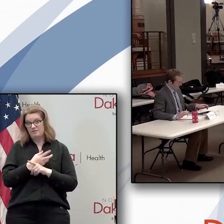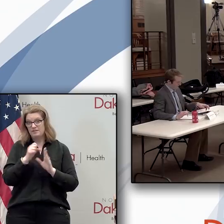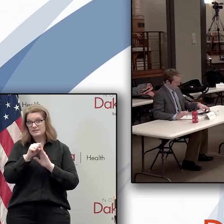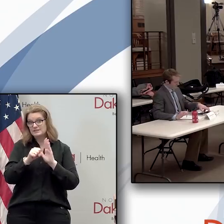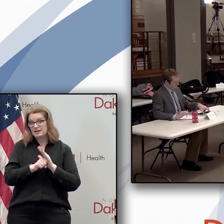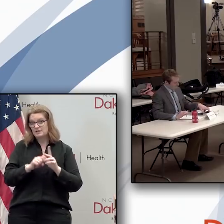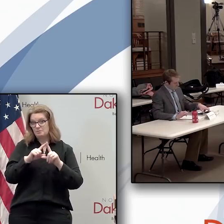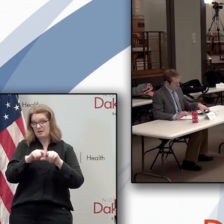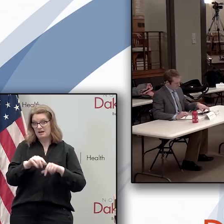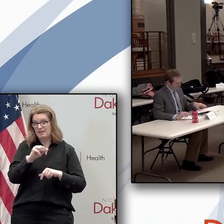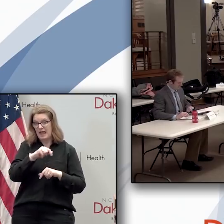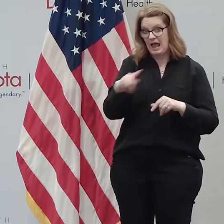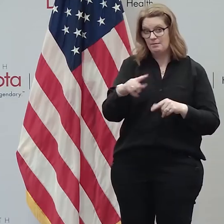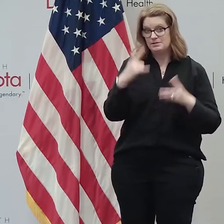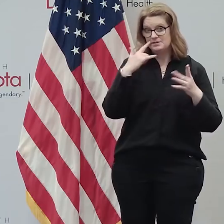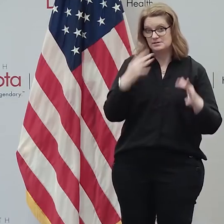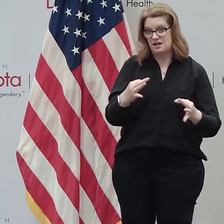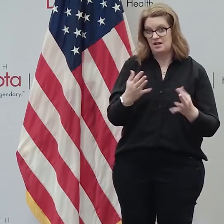making decisions?